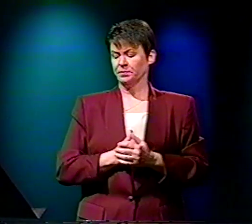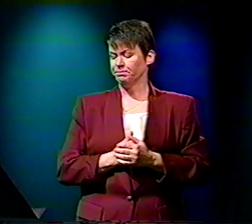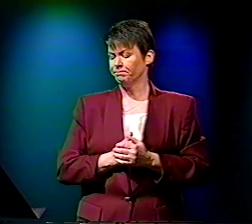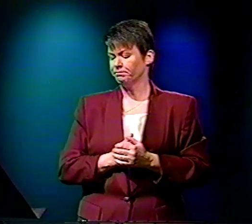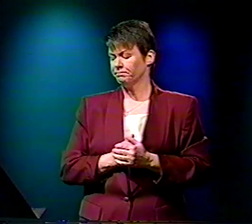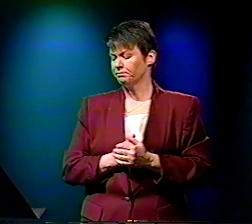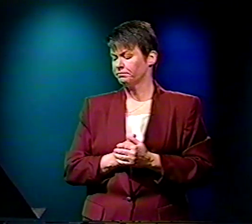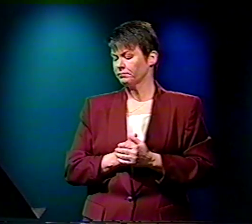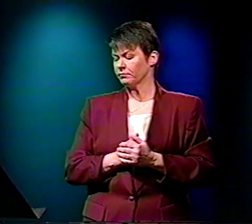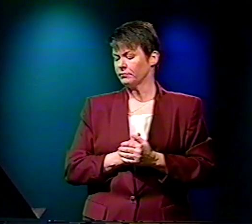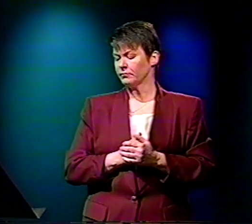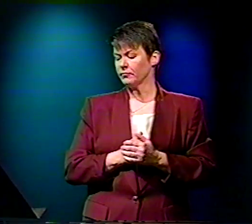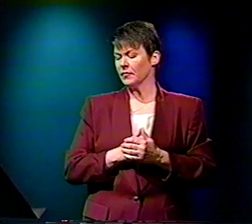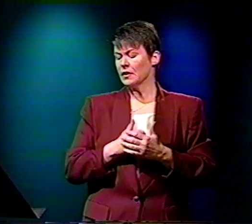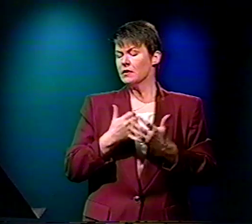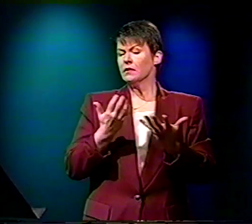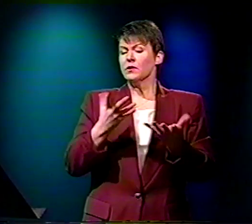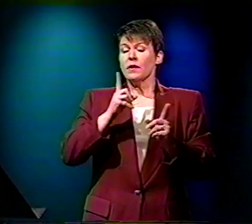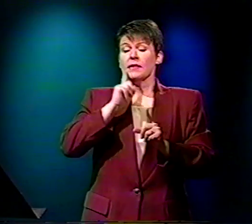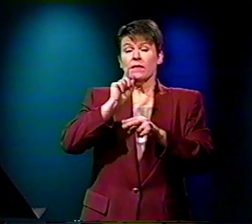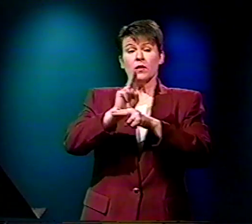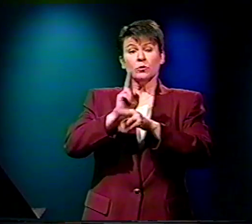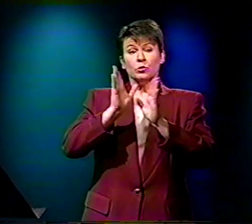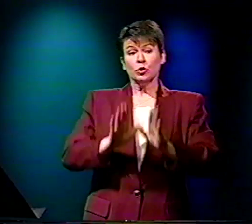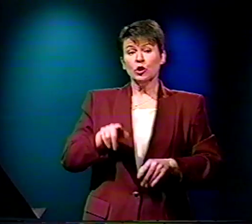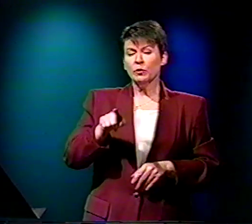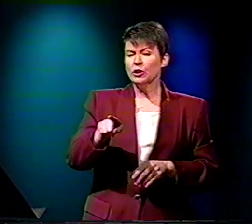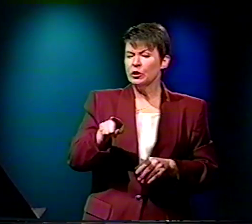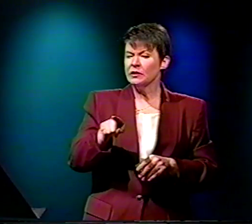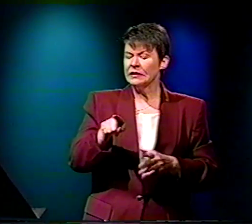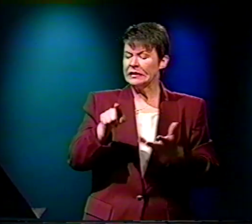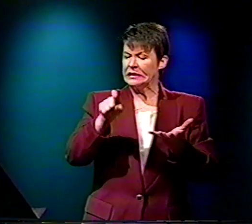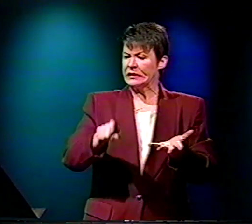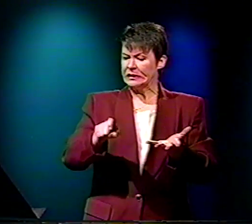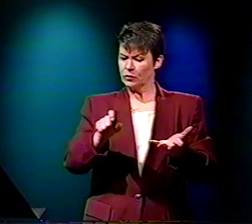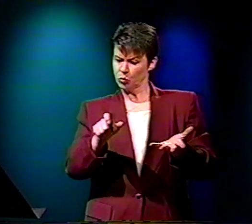but are they really addressing all of the feelings that they have about that?